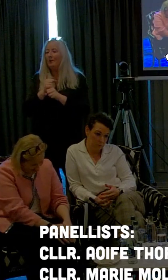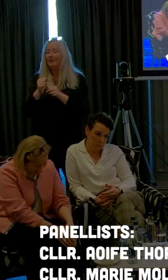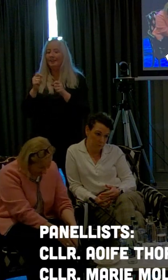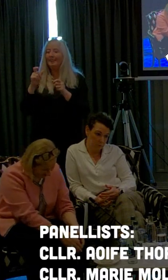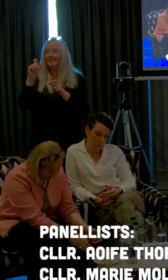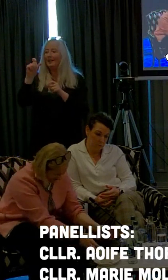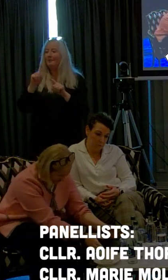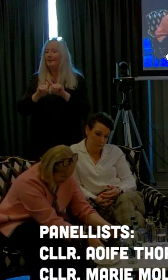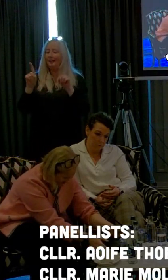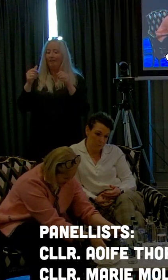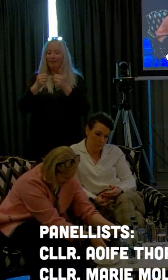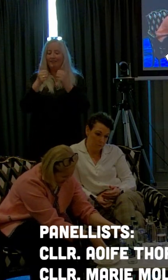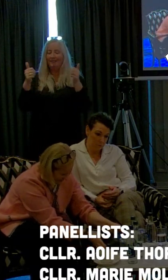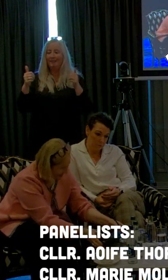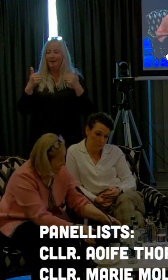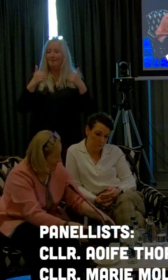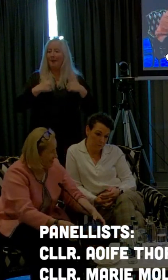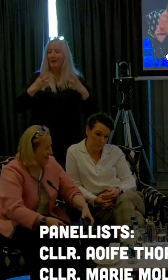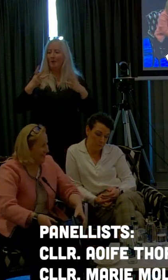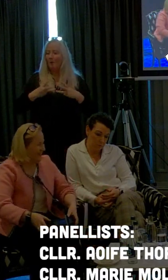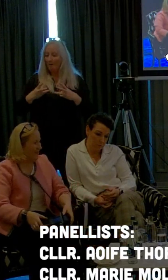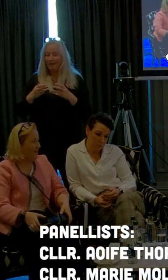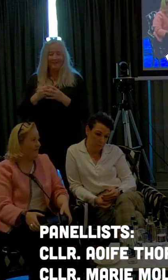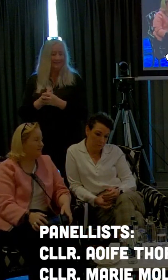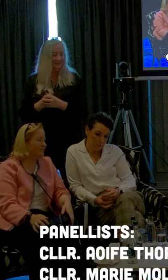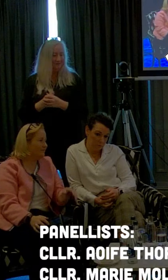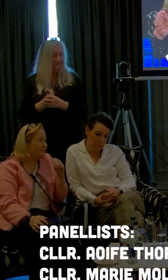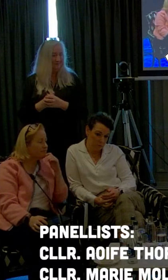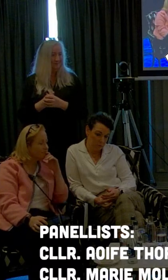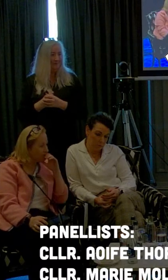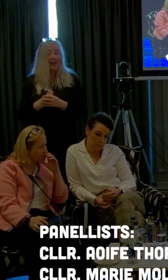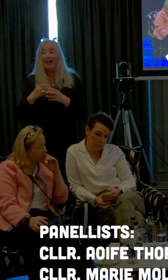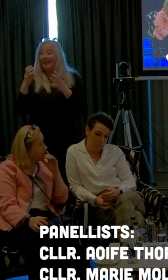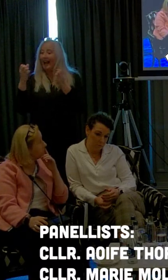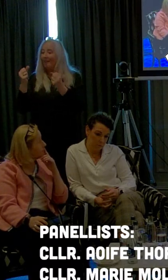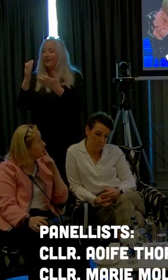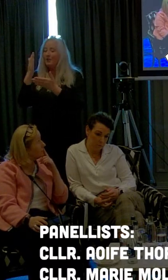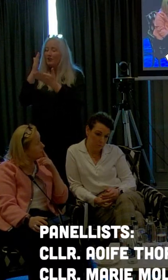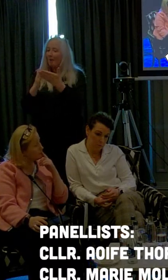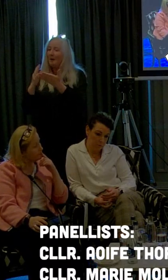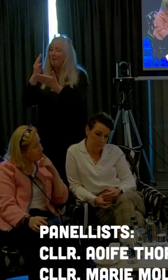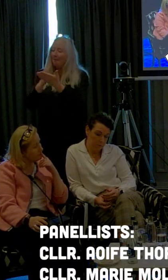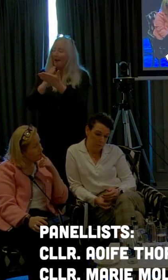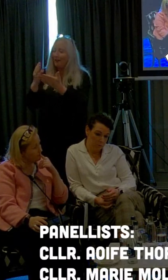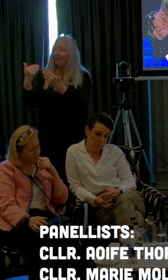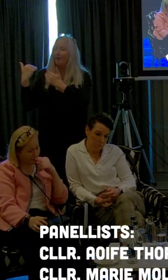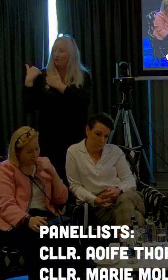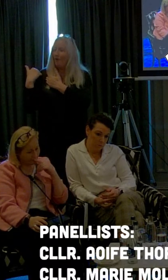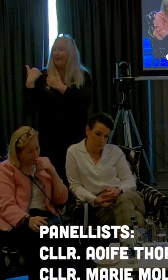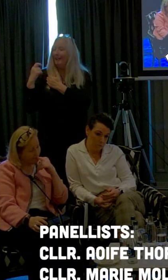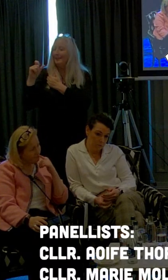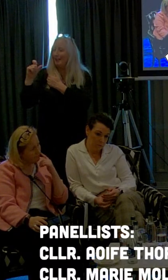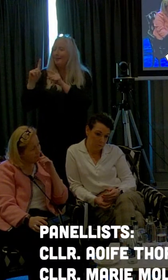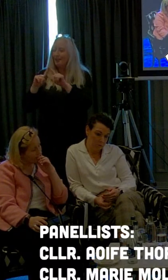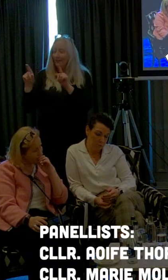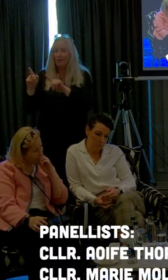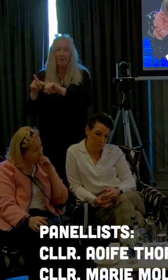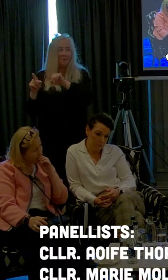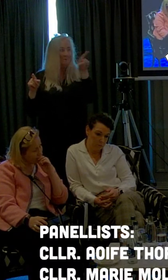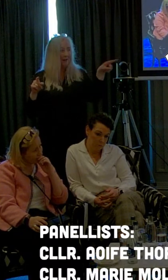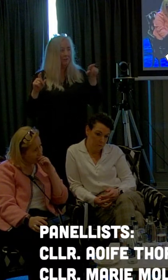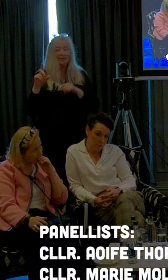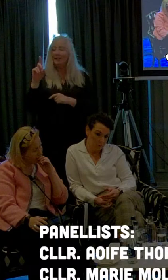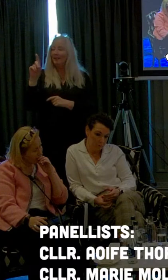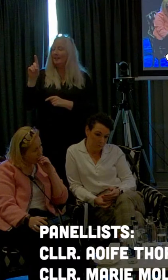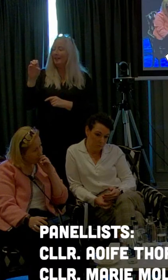know, better lend themselves to looking at maybe certain aspects of a role in politics or whatever. And Deirdre, I was just going to ask you, you